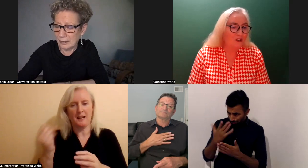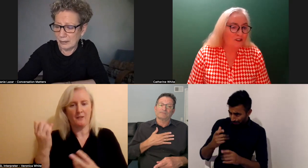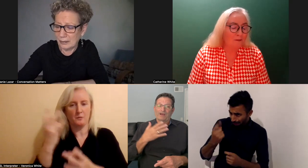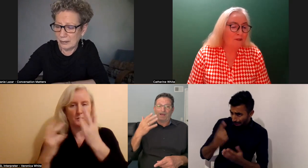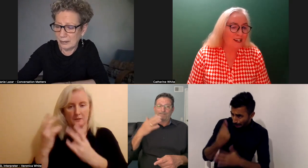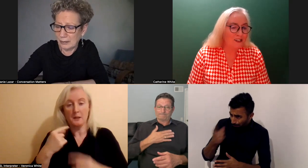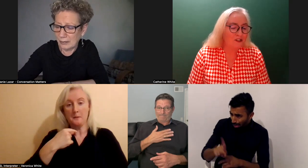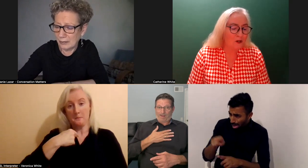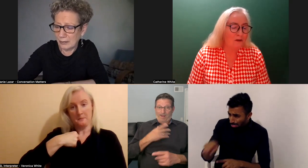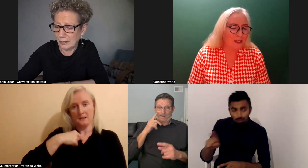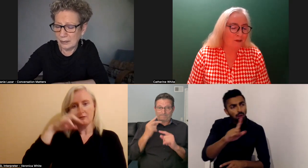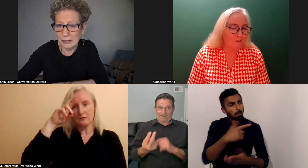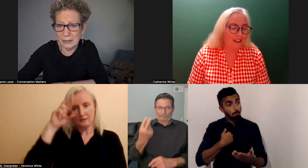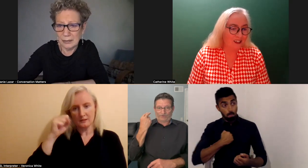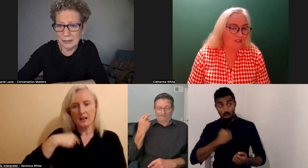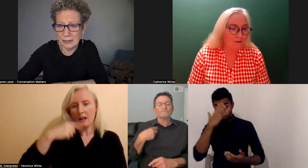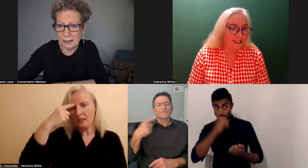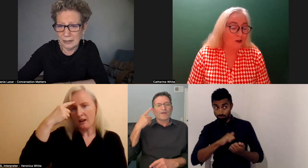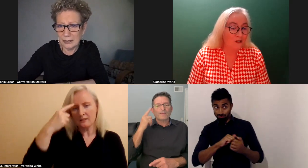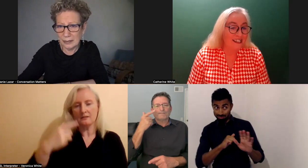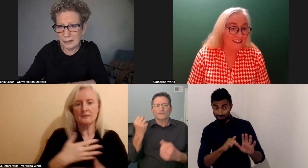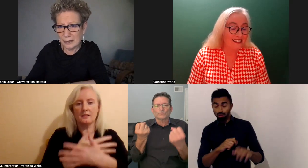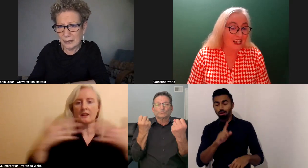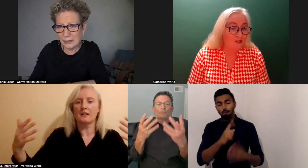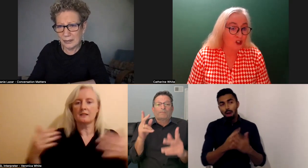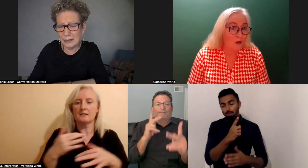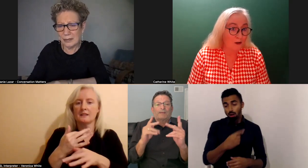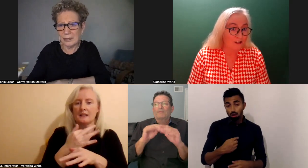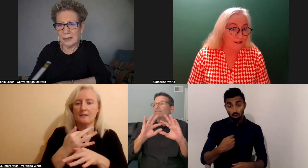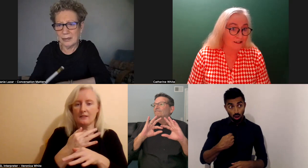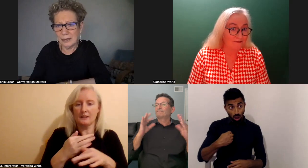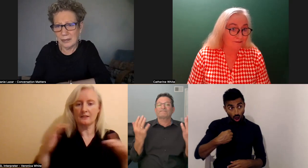I thought that because there's so many people in the family that we needed to have